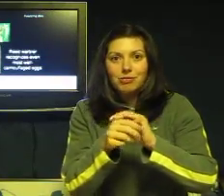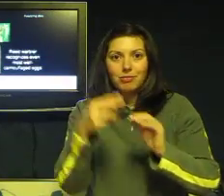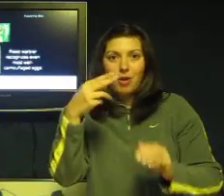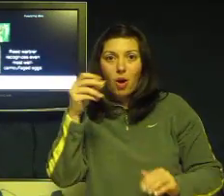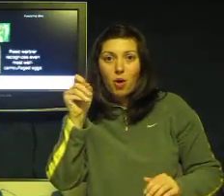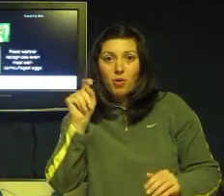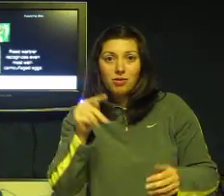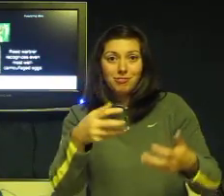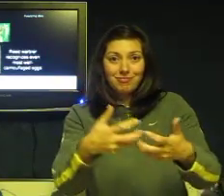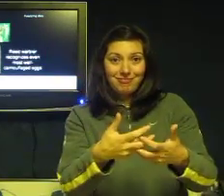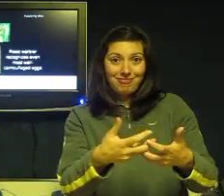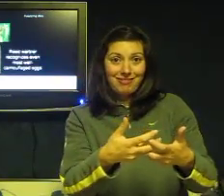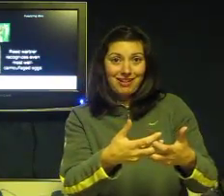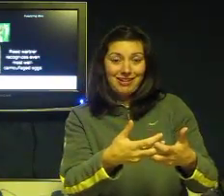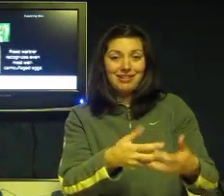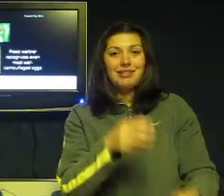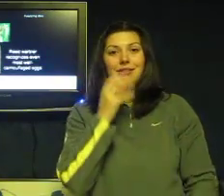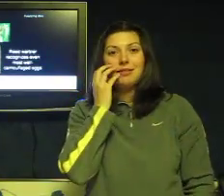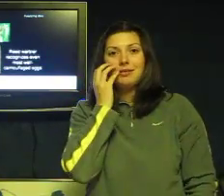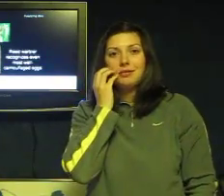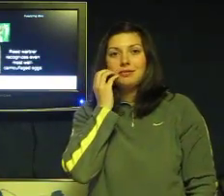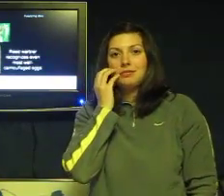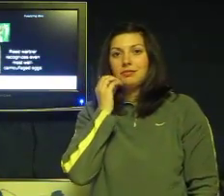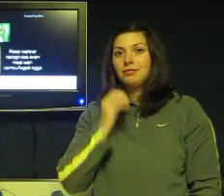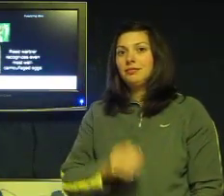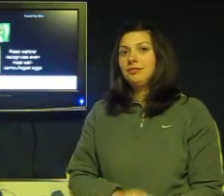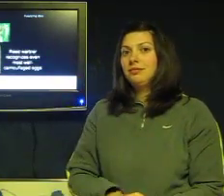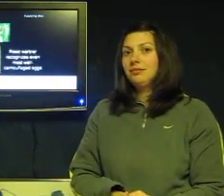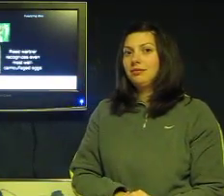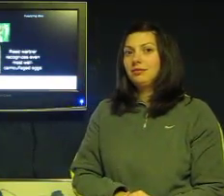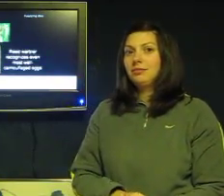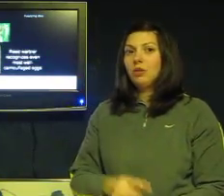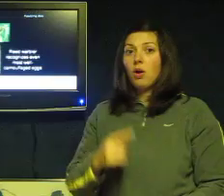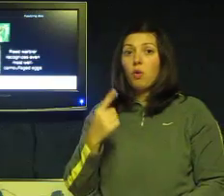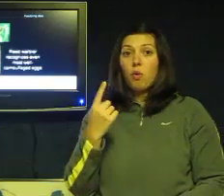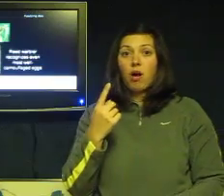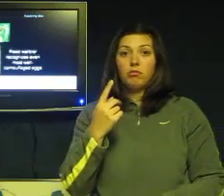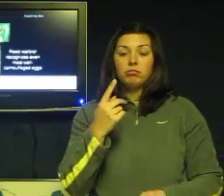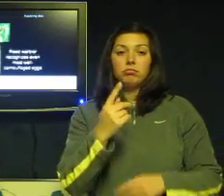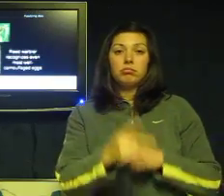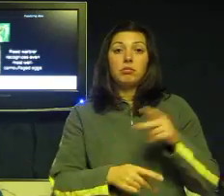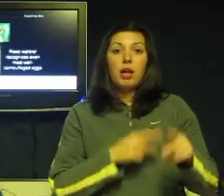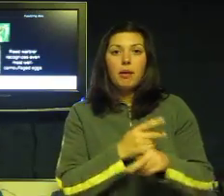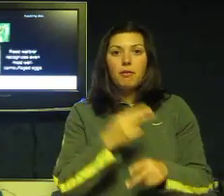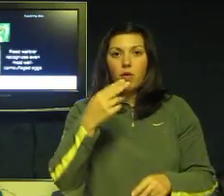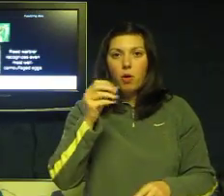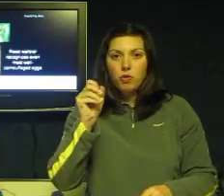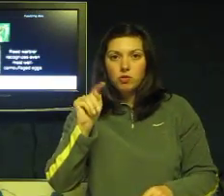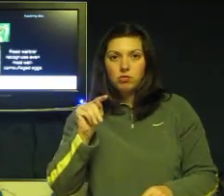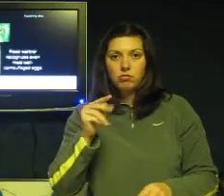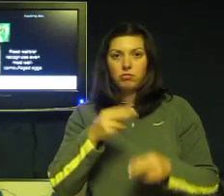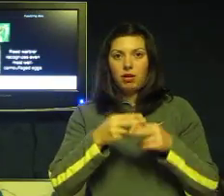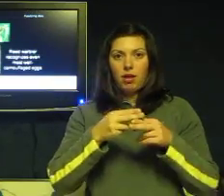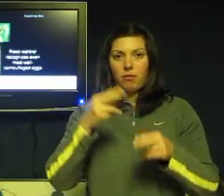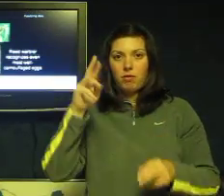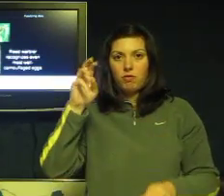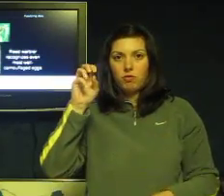Now, here's the host, one of the possible hosts. This is a reed warbler. This is the busy mom. This is her nest. These